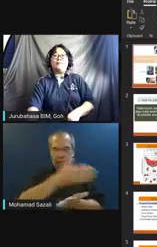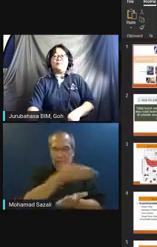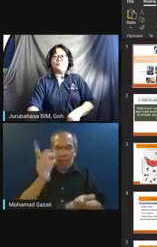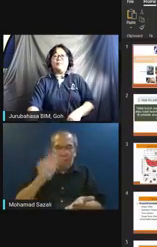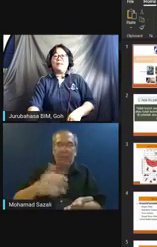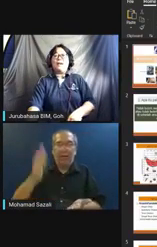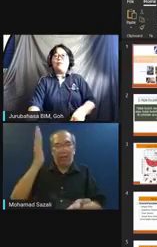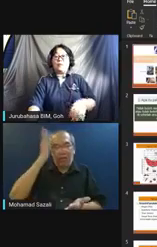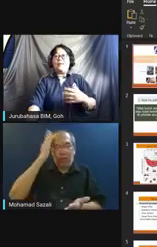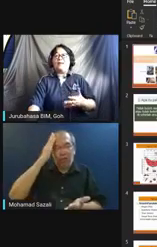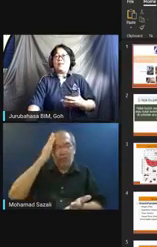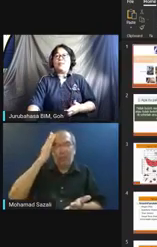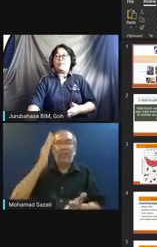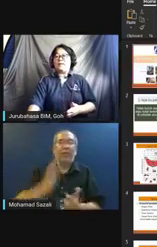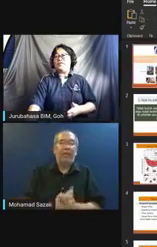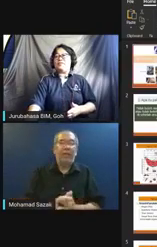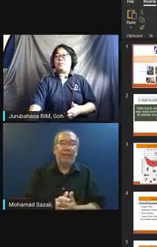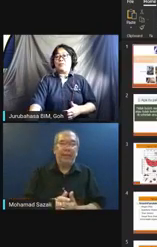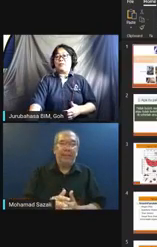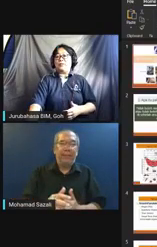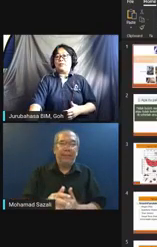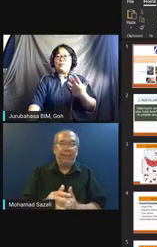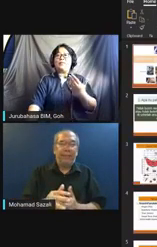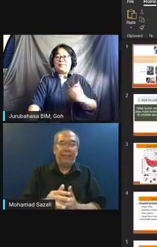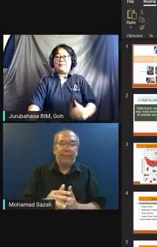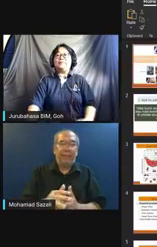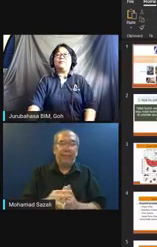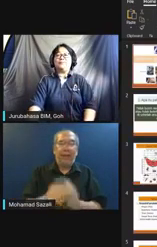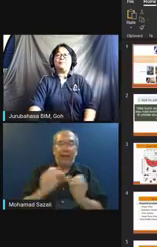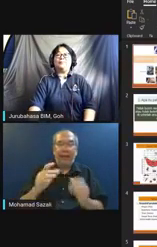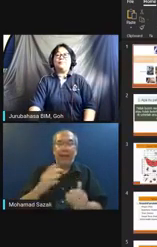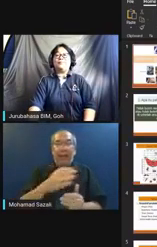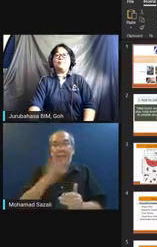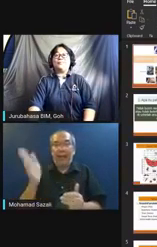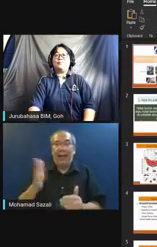community and what are the communication modes that we're using.